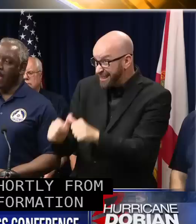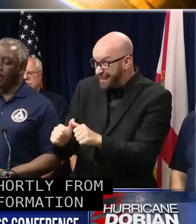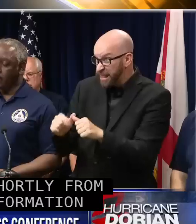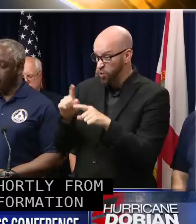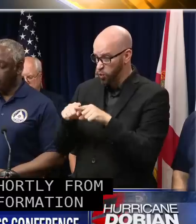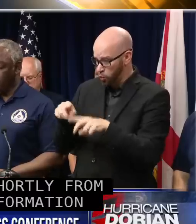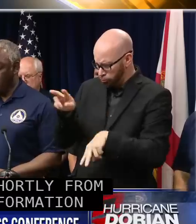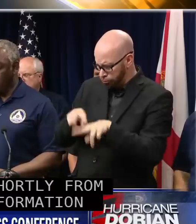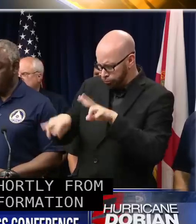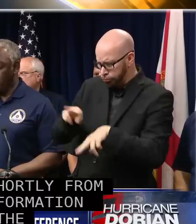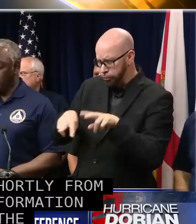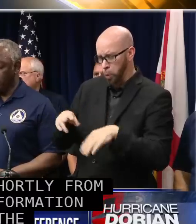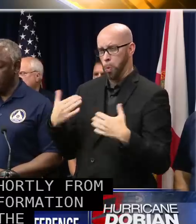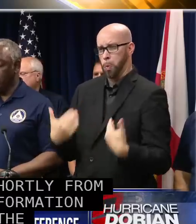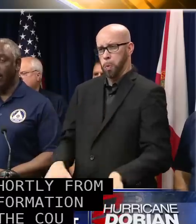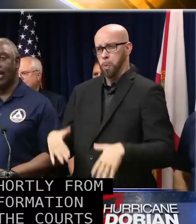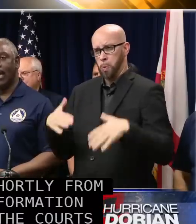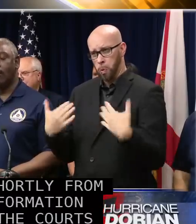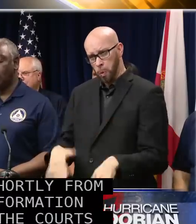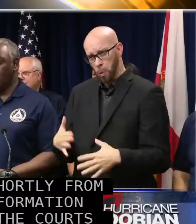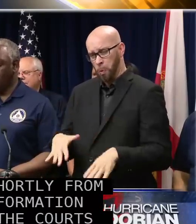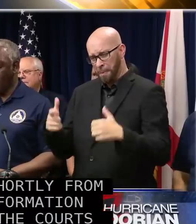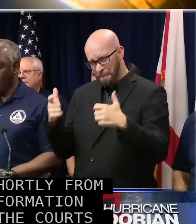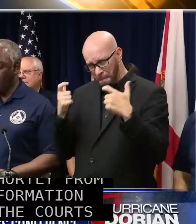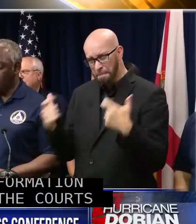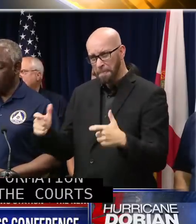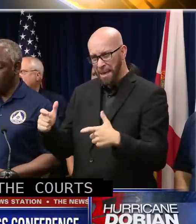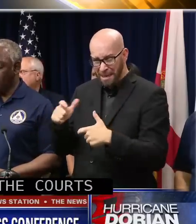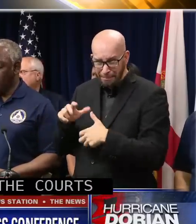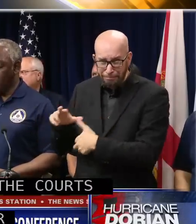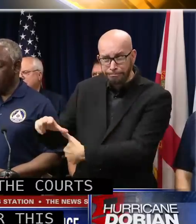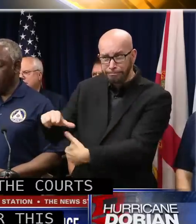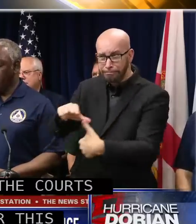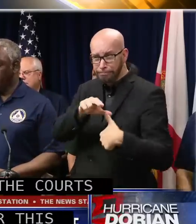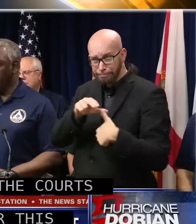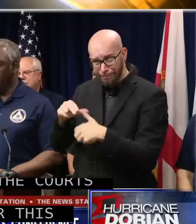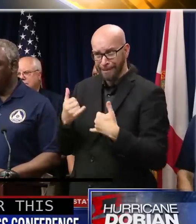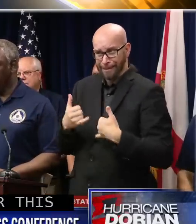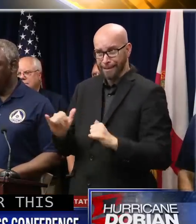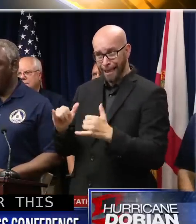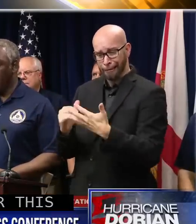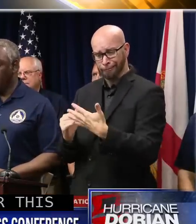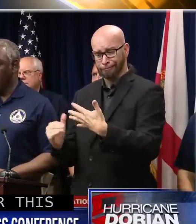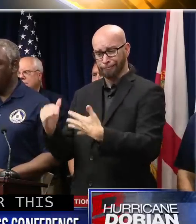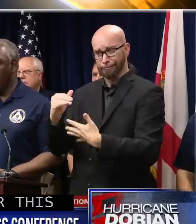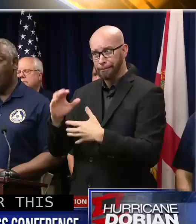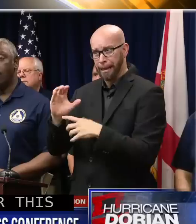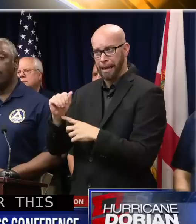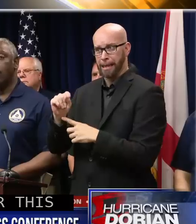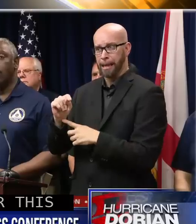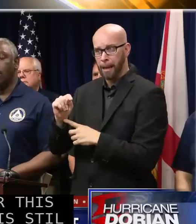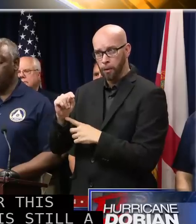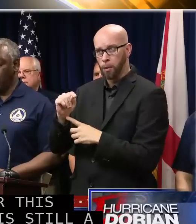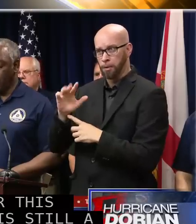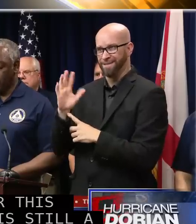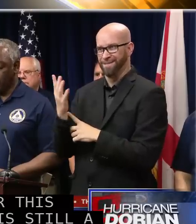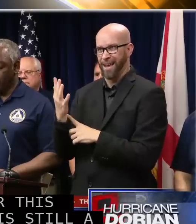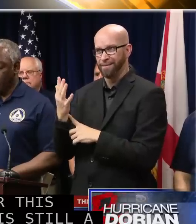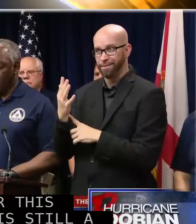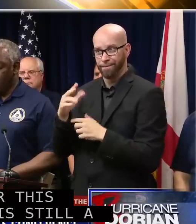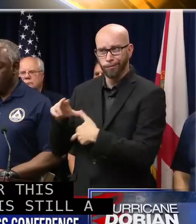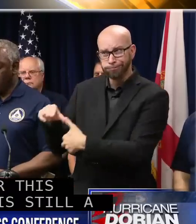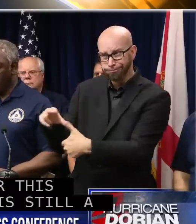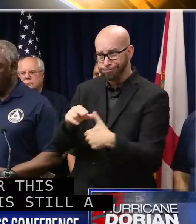this massive storm, which is still a Category 5 storm with 175 mile per hour